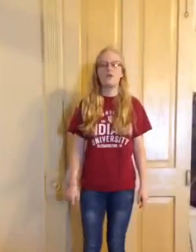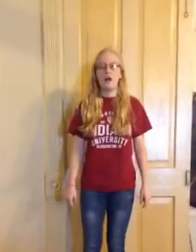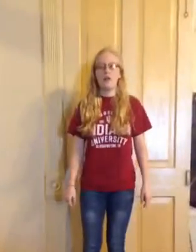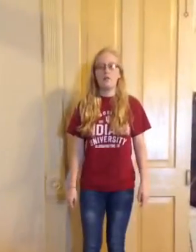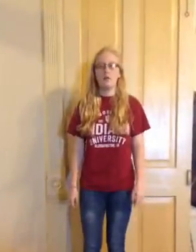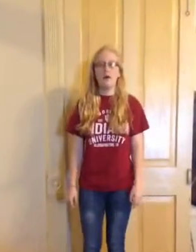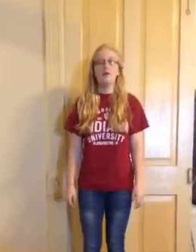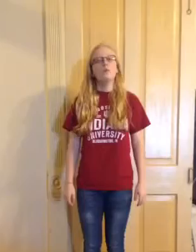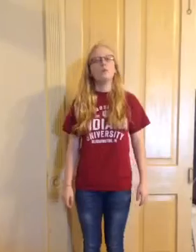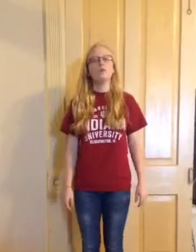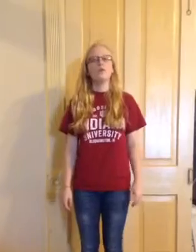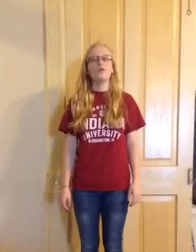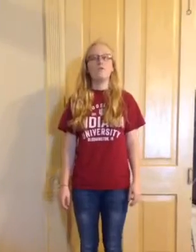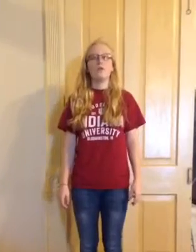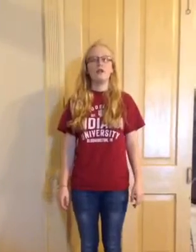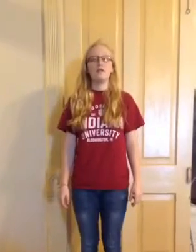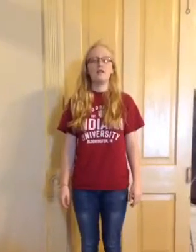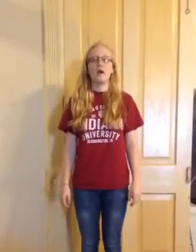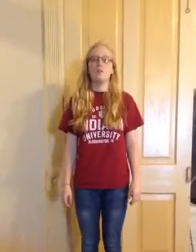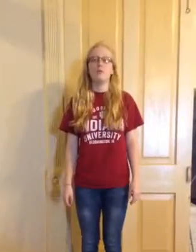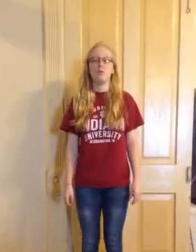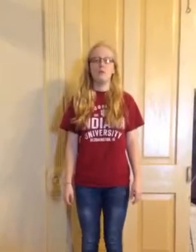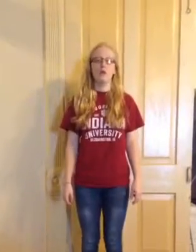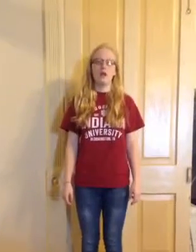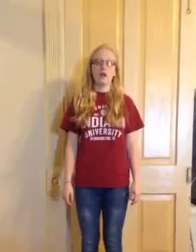the alphabet, we will learn some phrases to help you communicate your